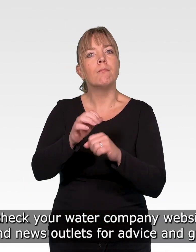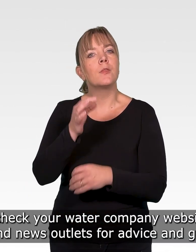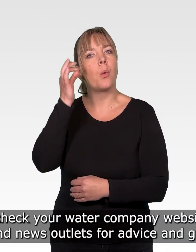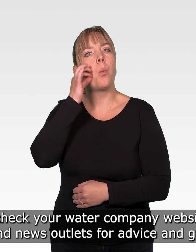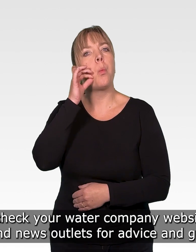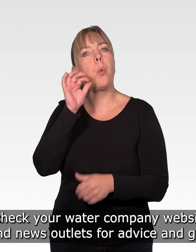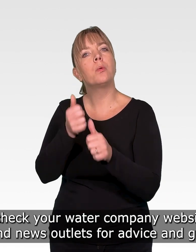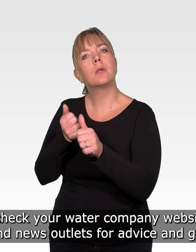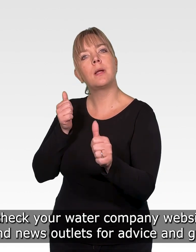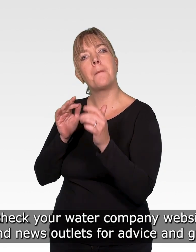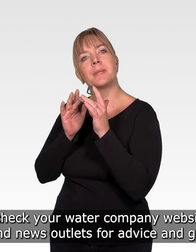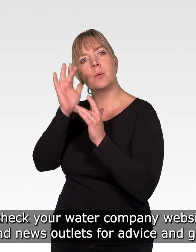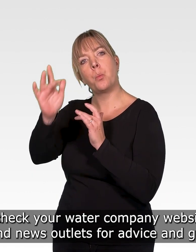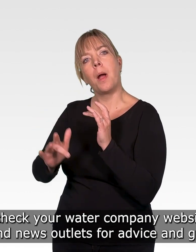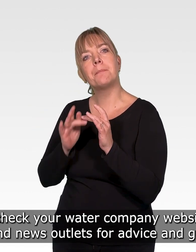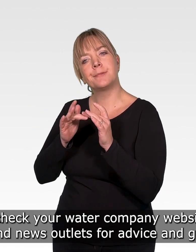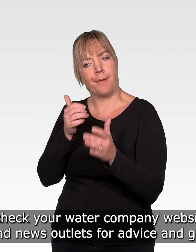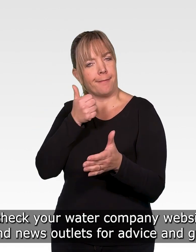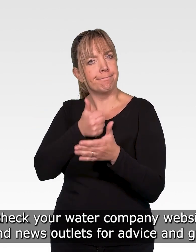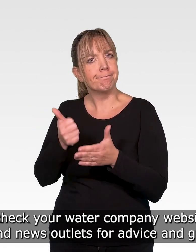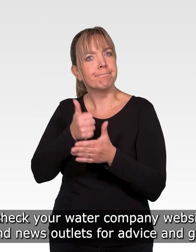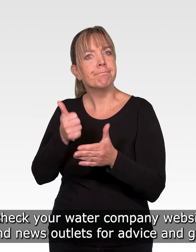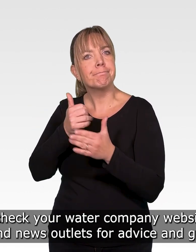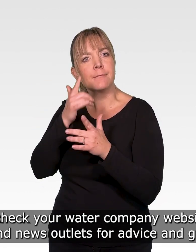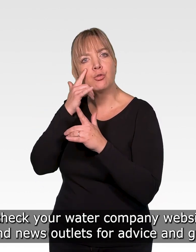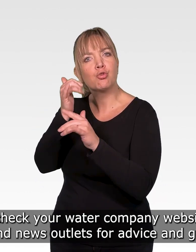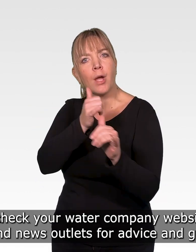Regularly check your water company website,